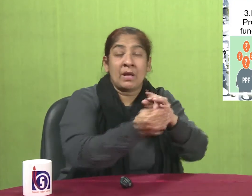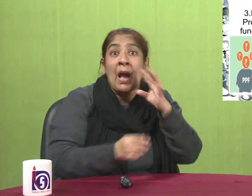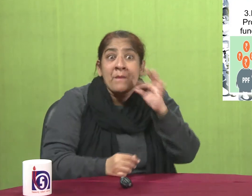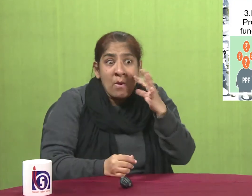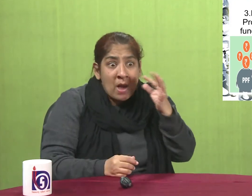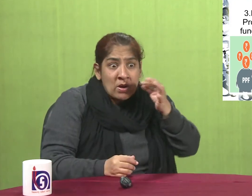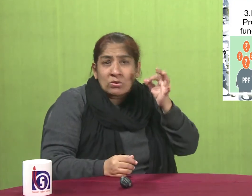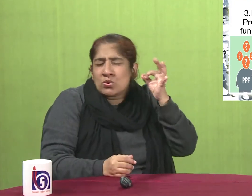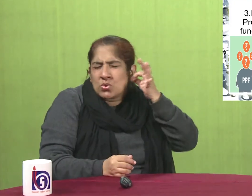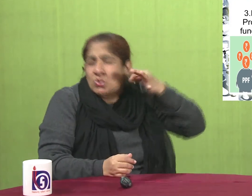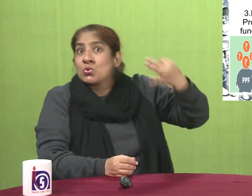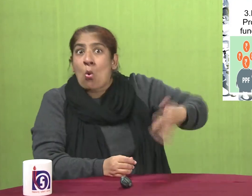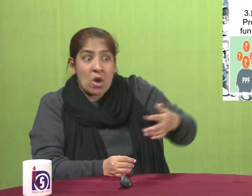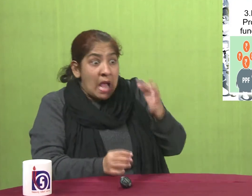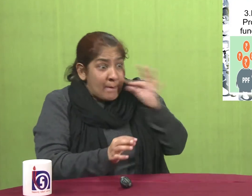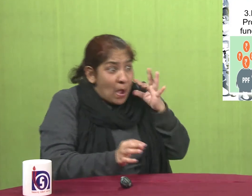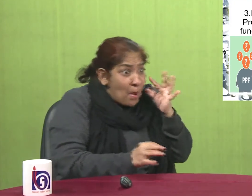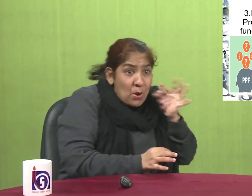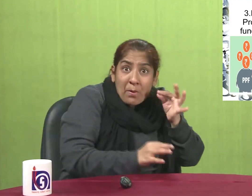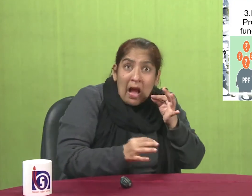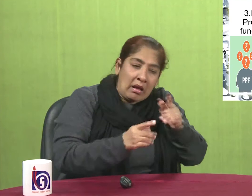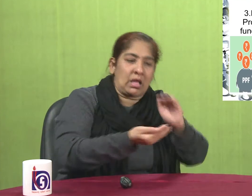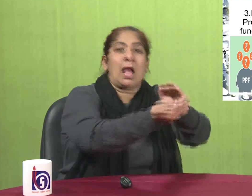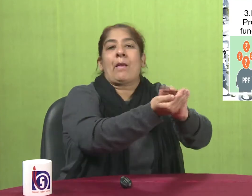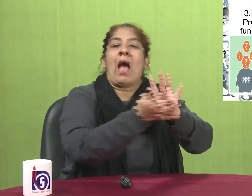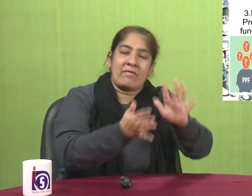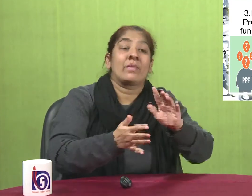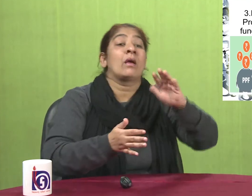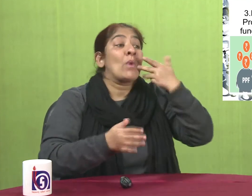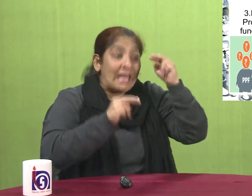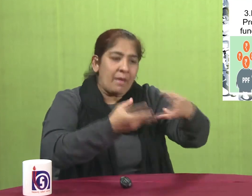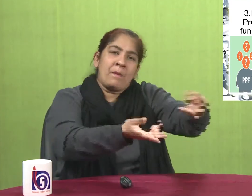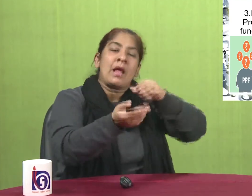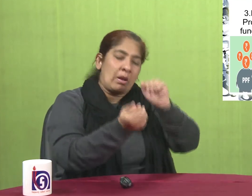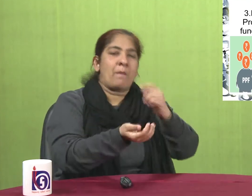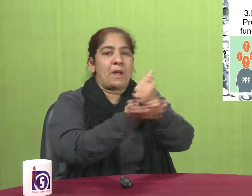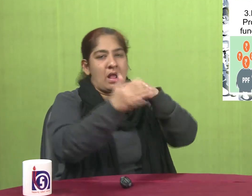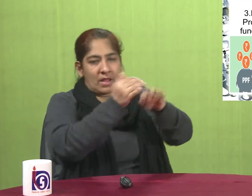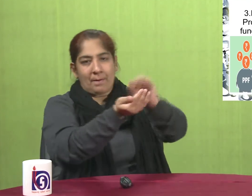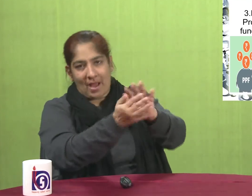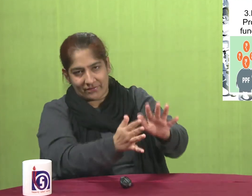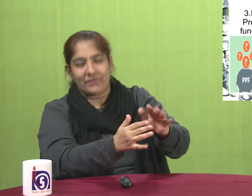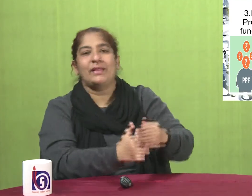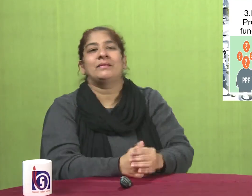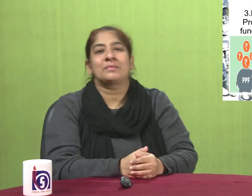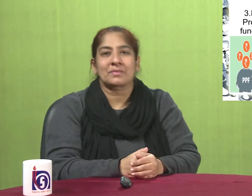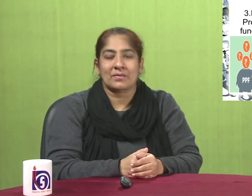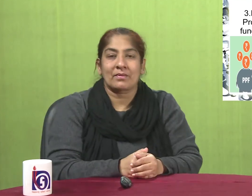person. It keeps the savings of a person for emergency use. The fourth point is